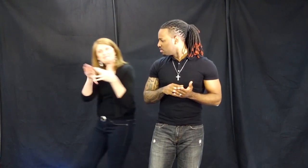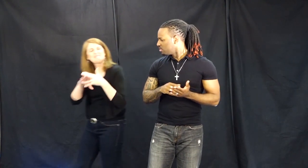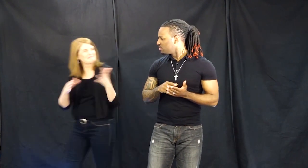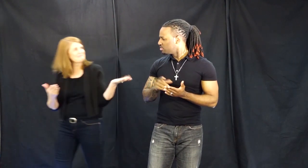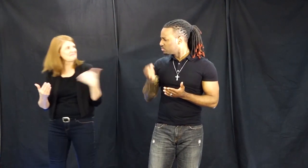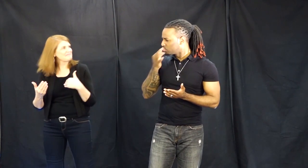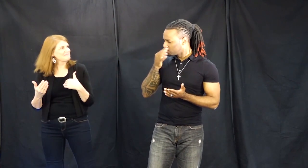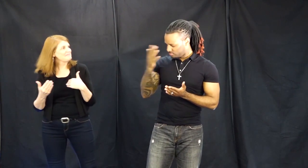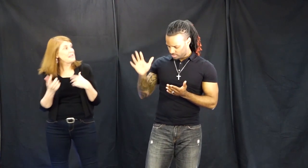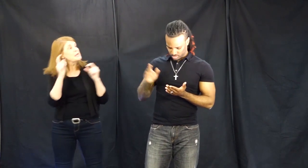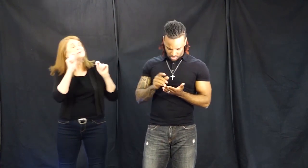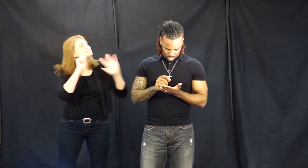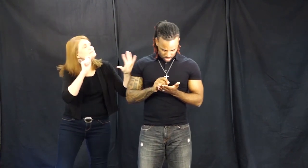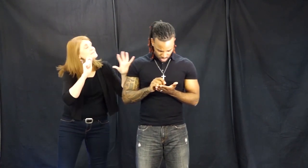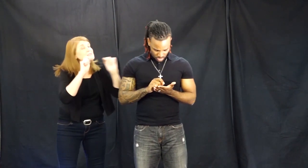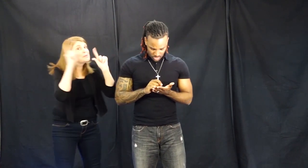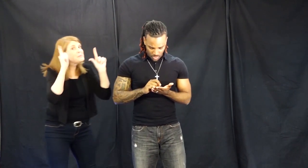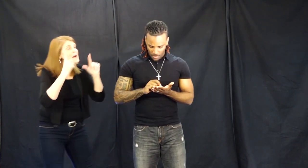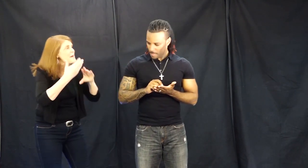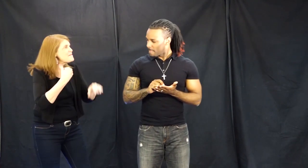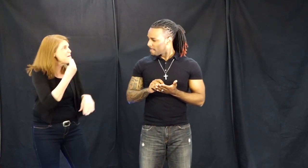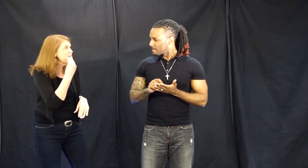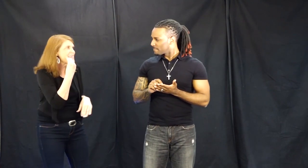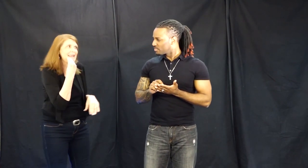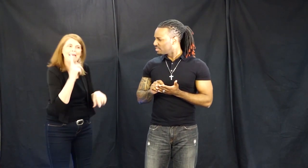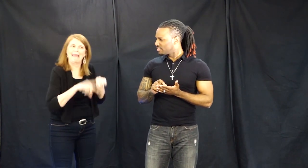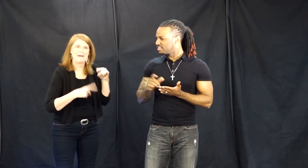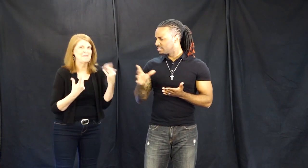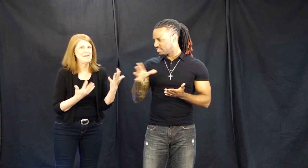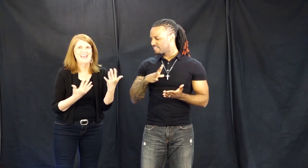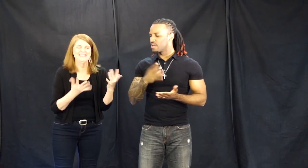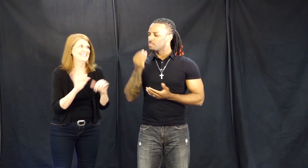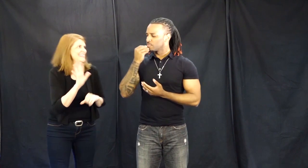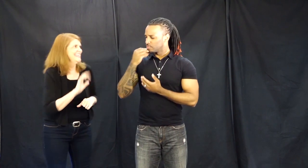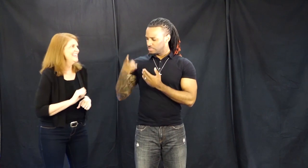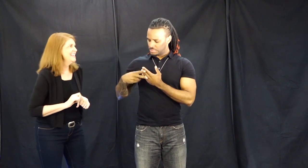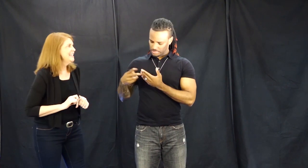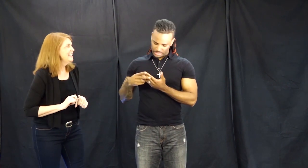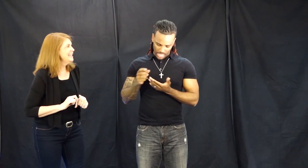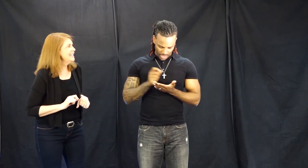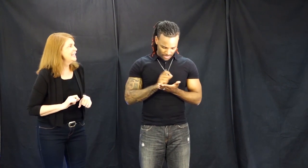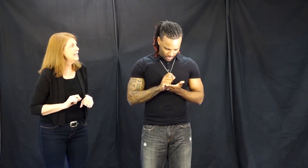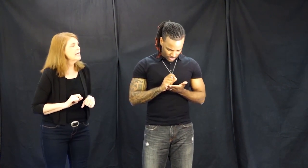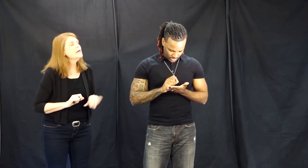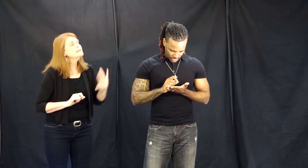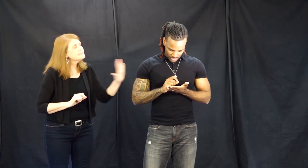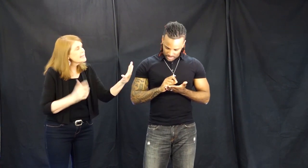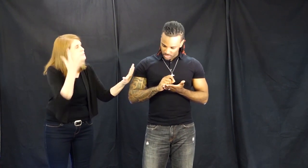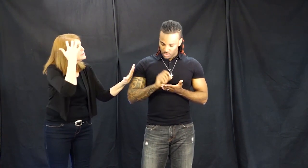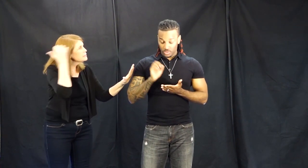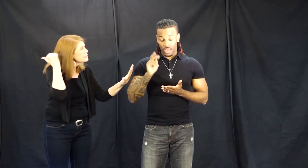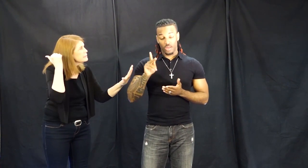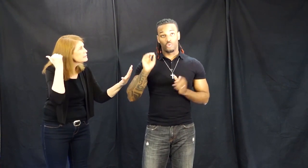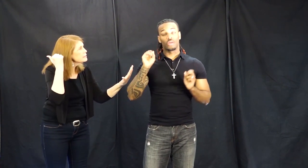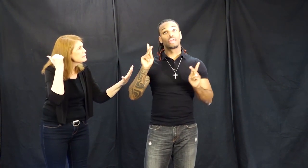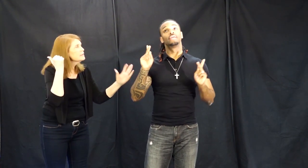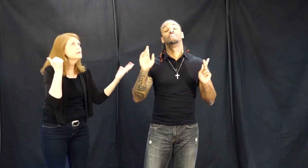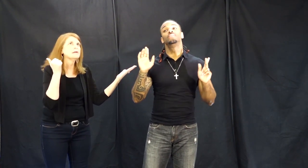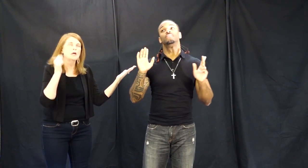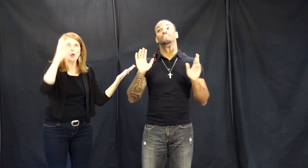little surprise before supper, and it cannot wait. I'll be there in just a minute, save my plate. Alexander, okay. Your son is